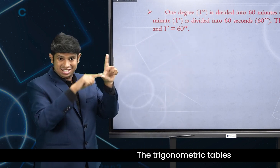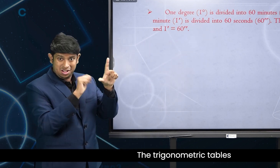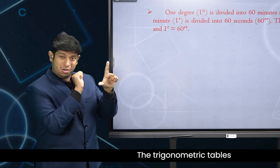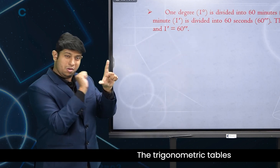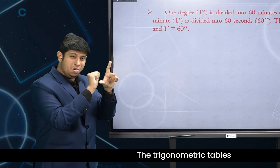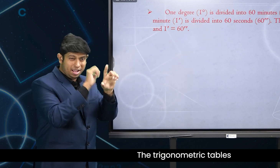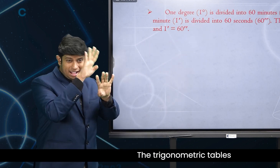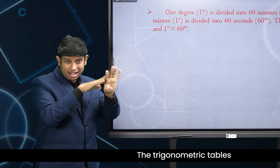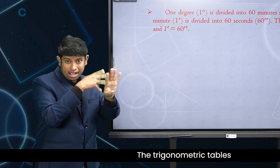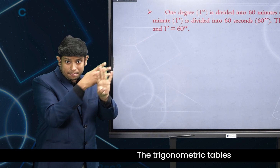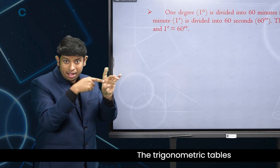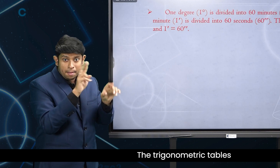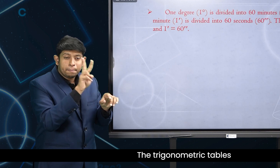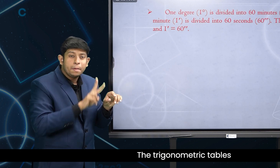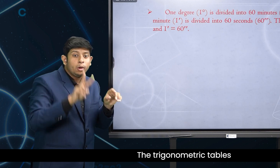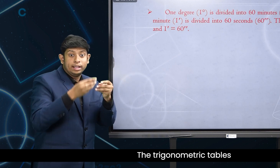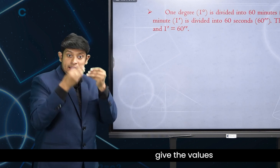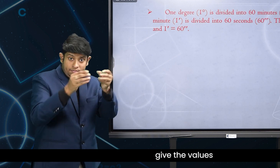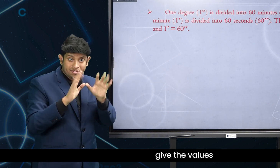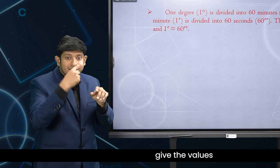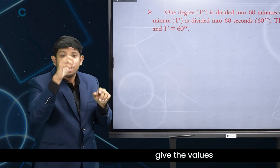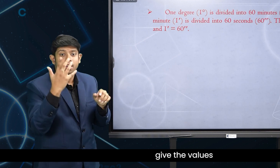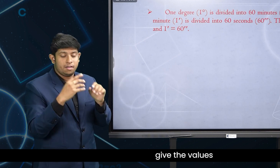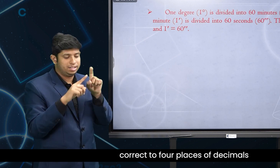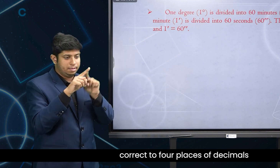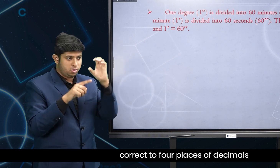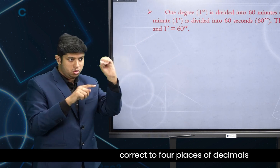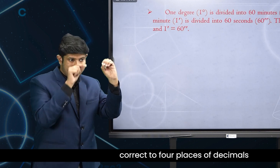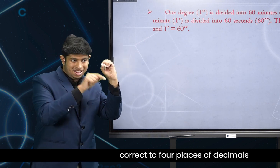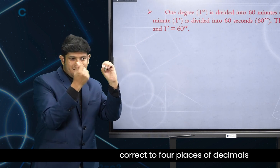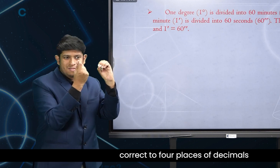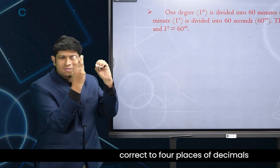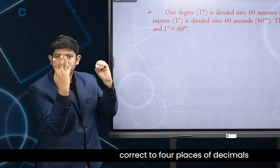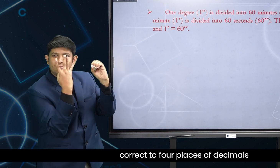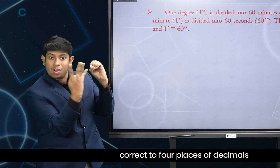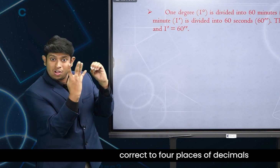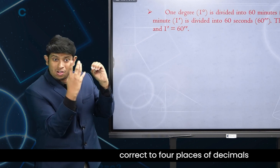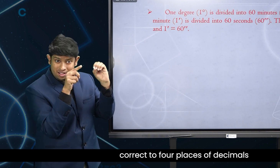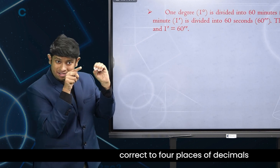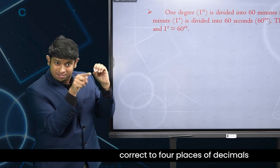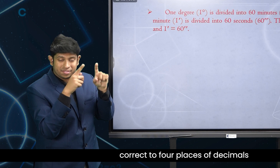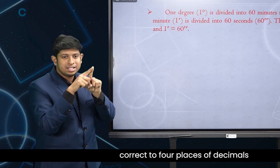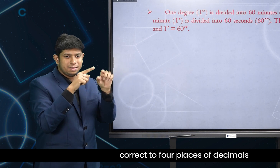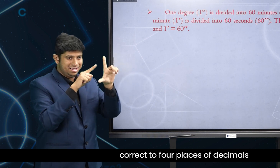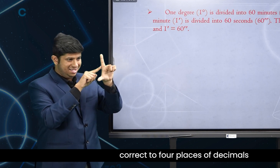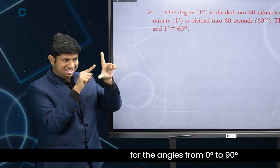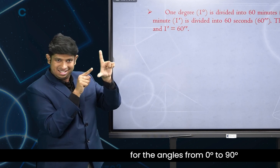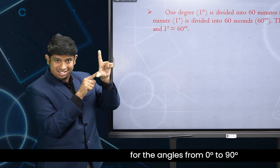The trigonometric tables give the values correct to 4 places of decimals for the